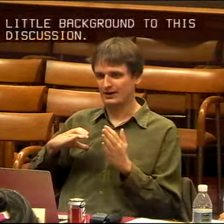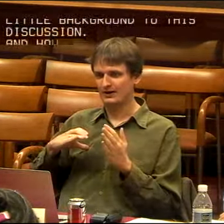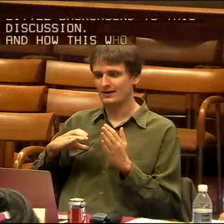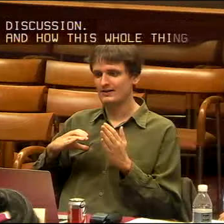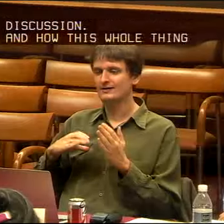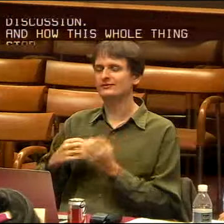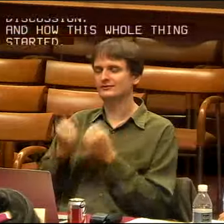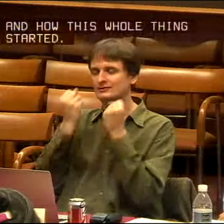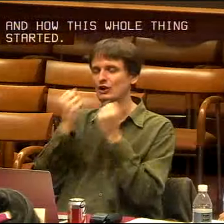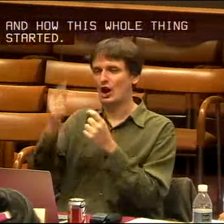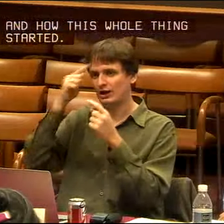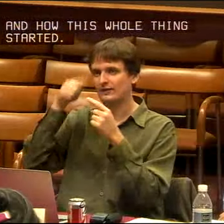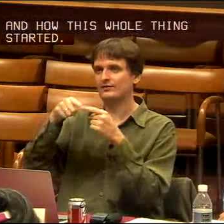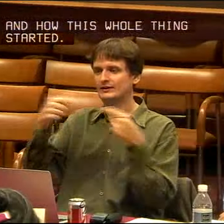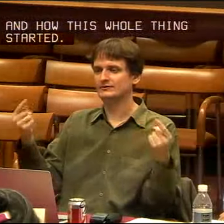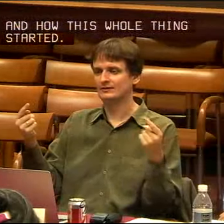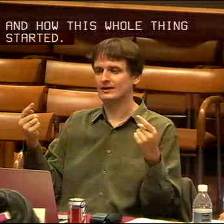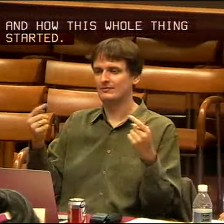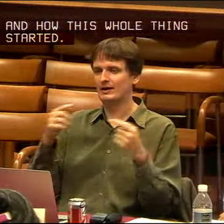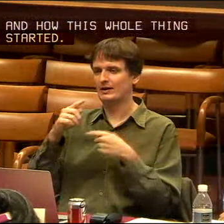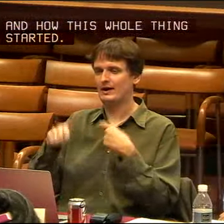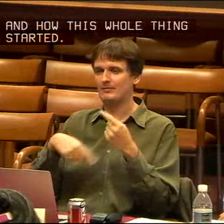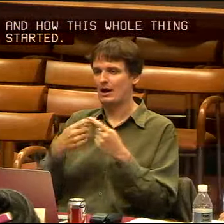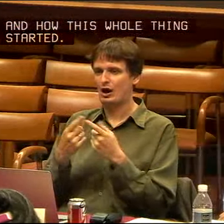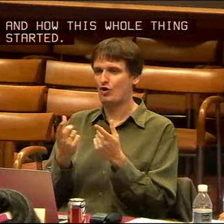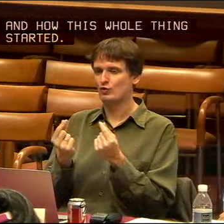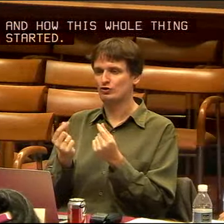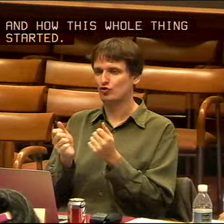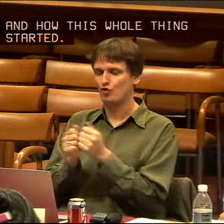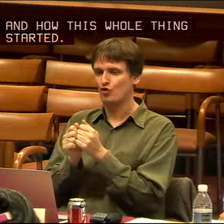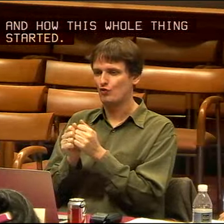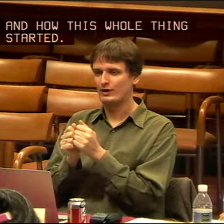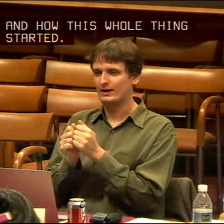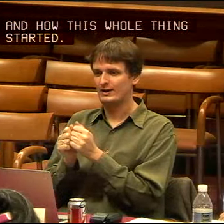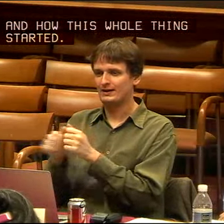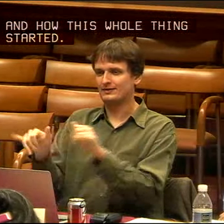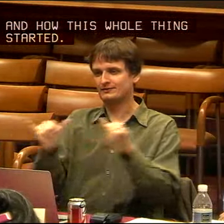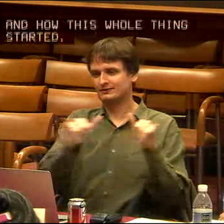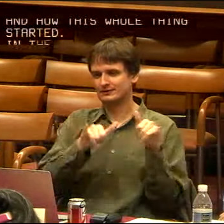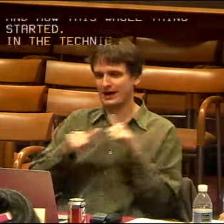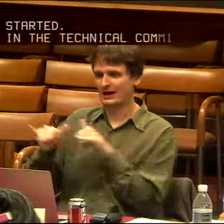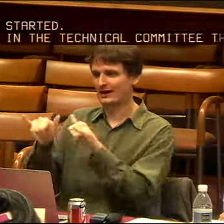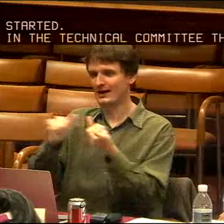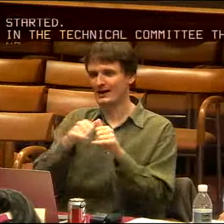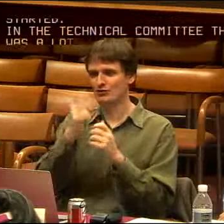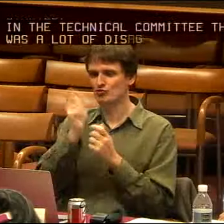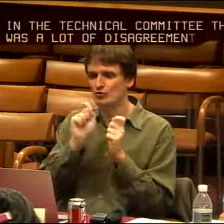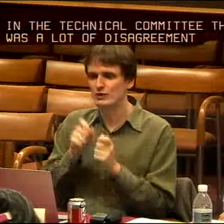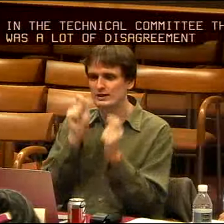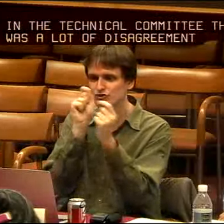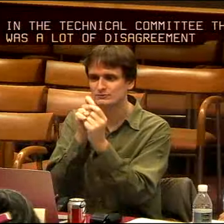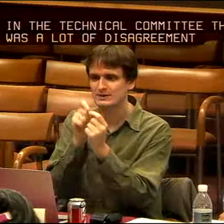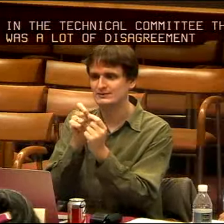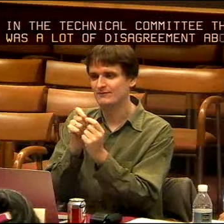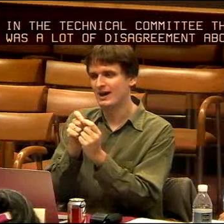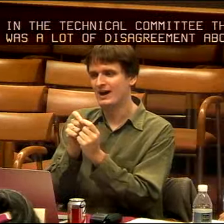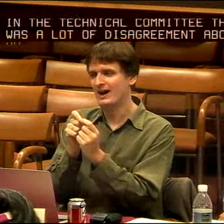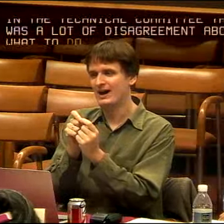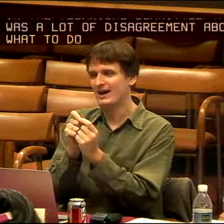In the technical committee, there was a lot of disagreement about what to do with the standards and what we